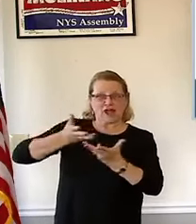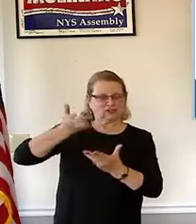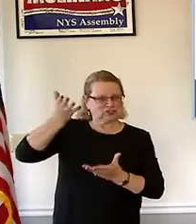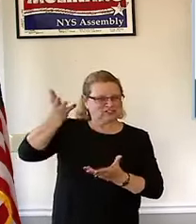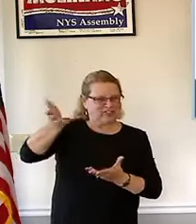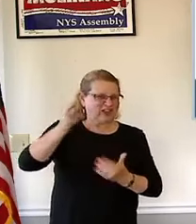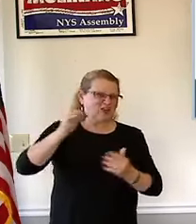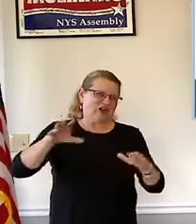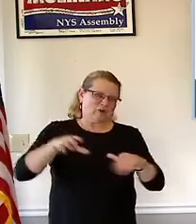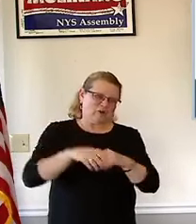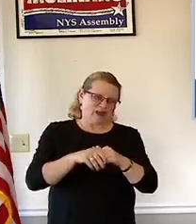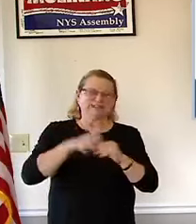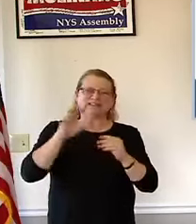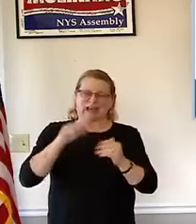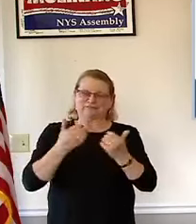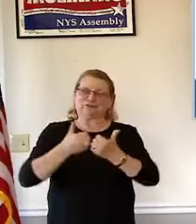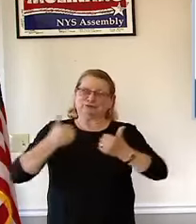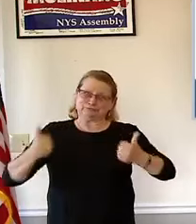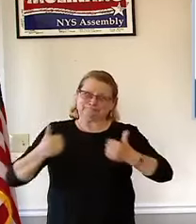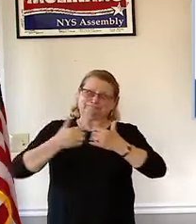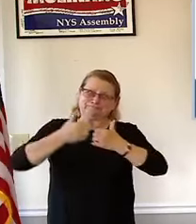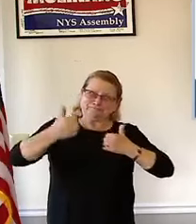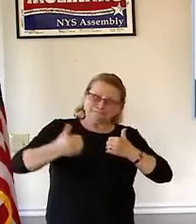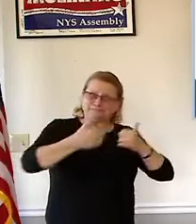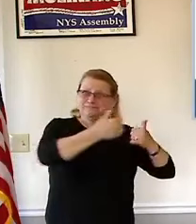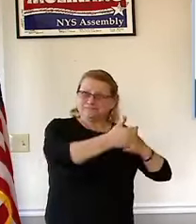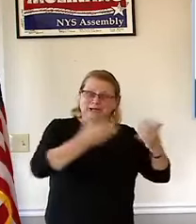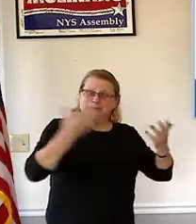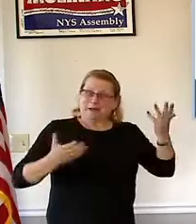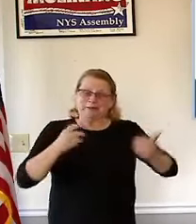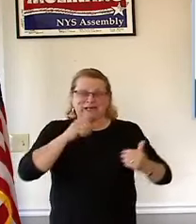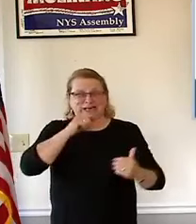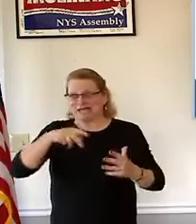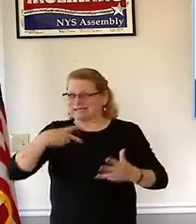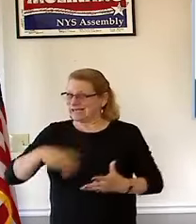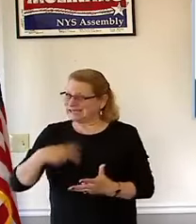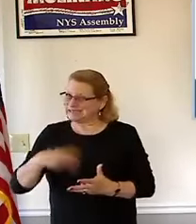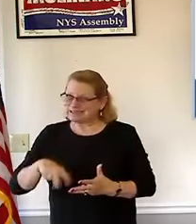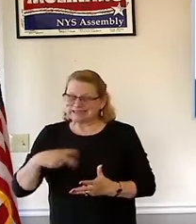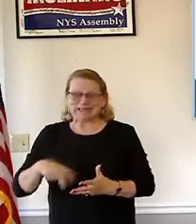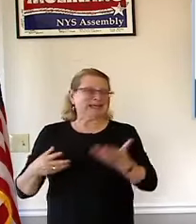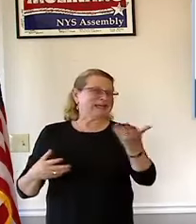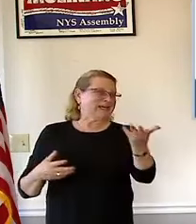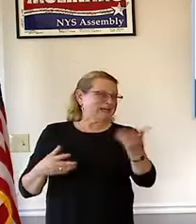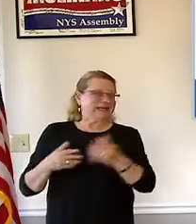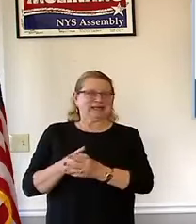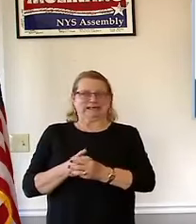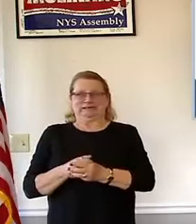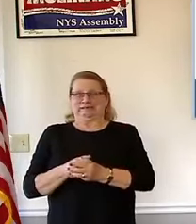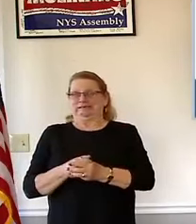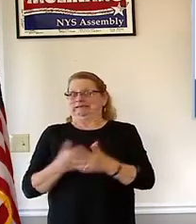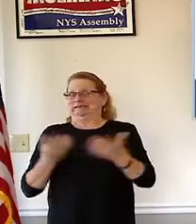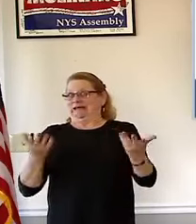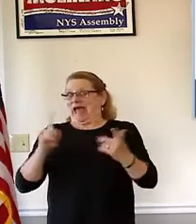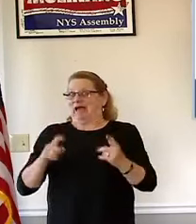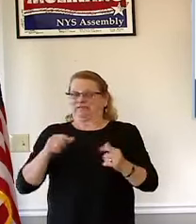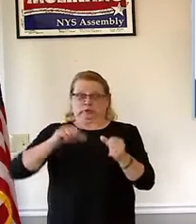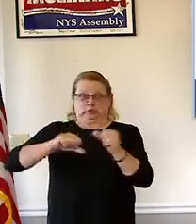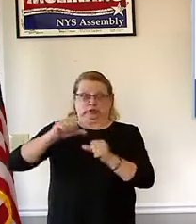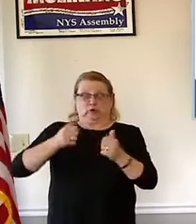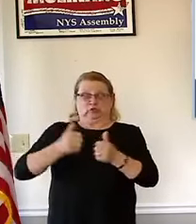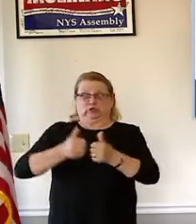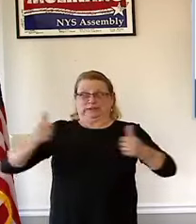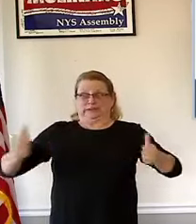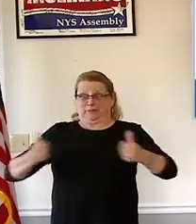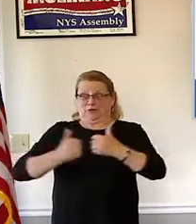going to have to be mitigated. So there may not be dancing. There would certainly have to be social distancing.